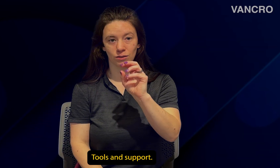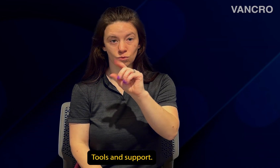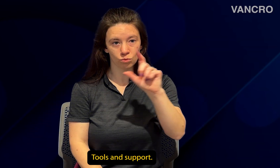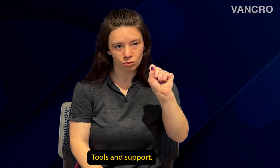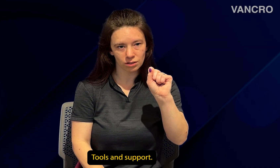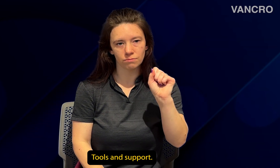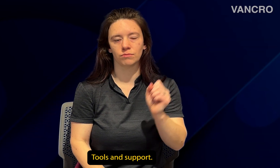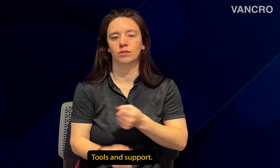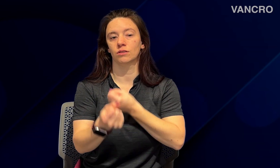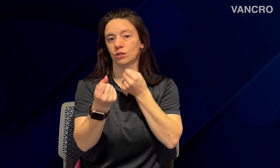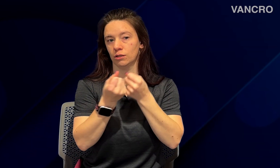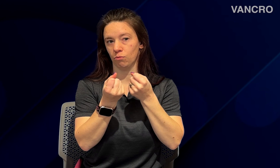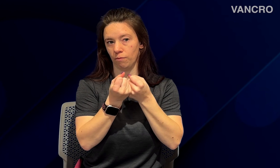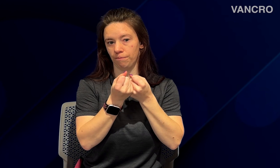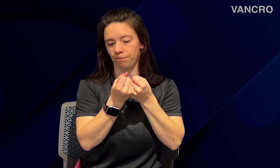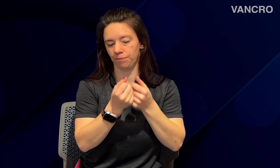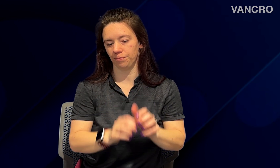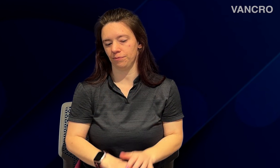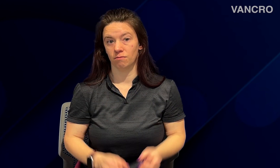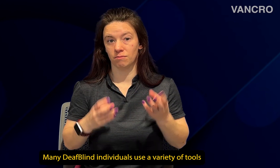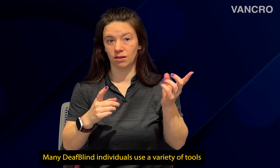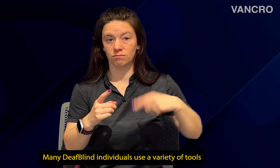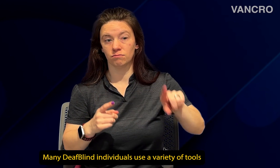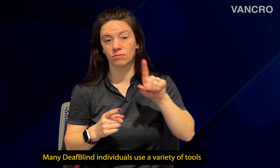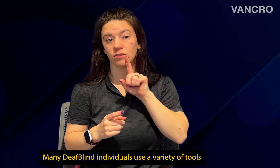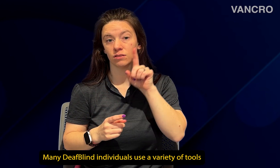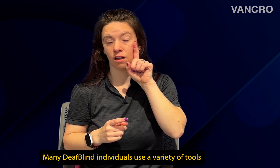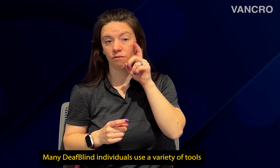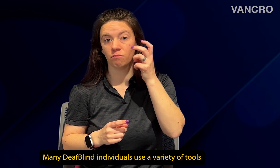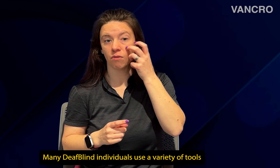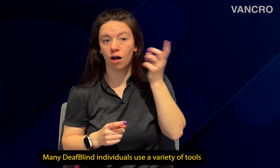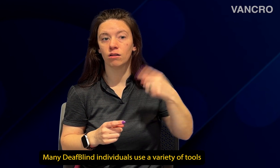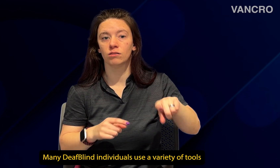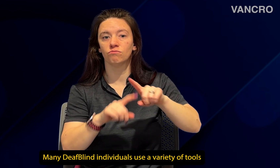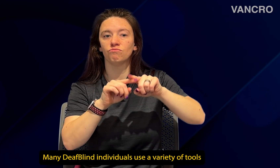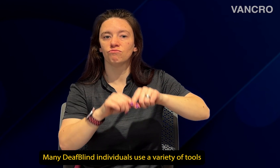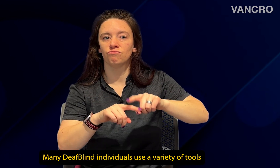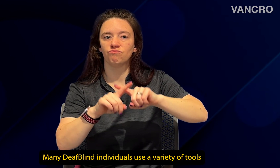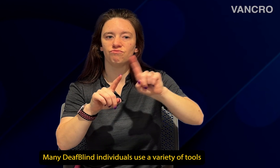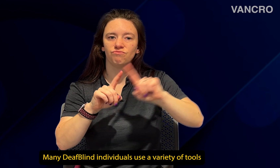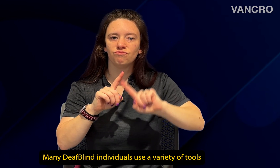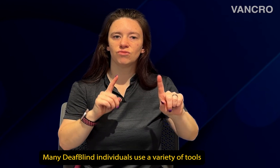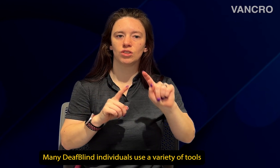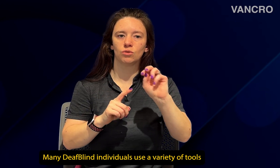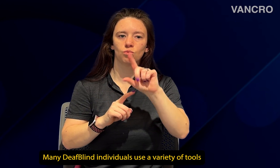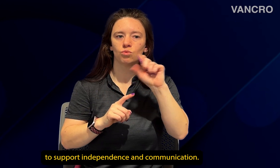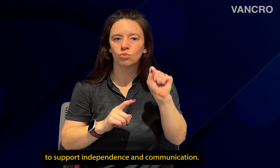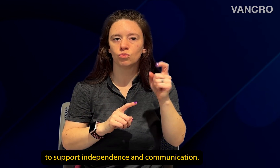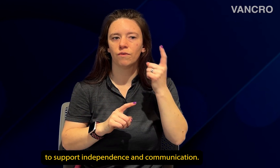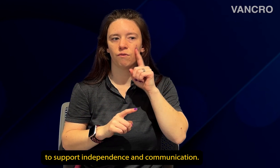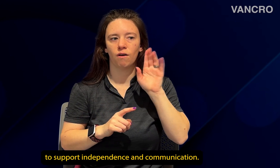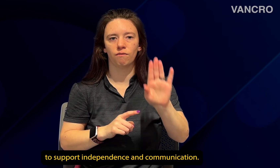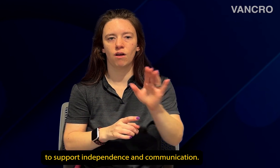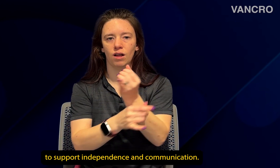Tools and support. Many deaf-blind individuals use a variety of tools to support independence